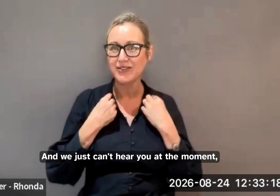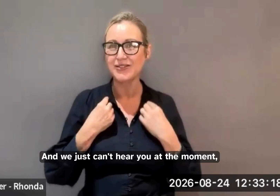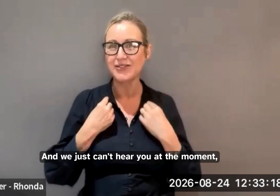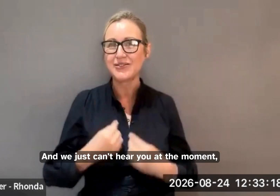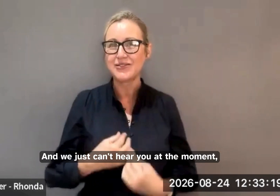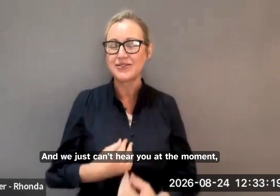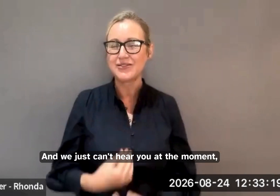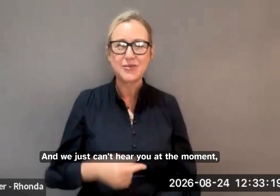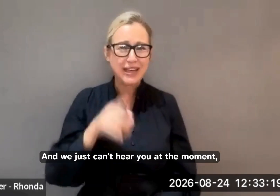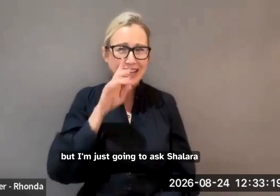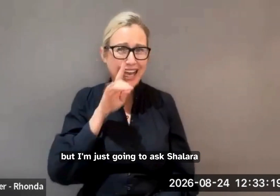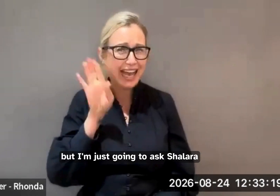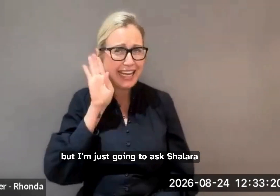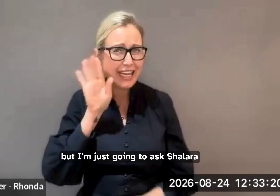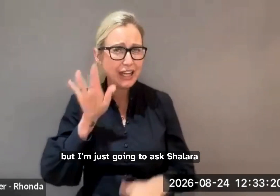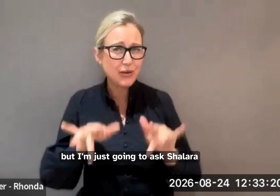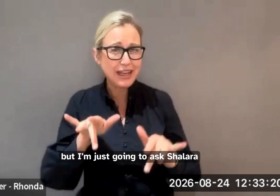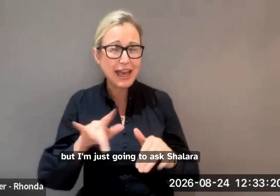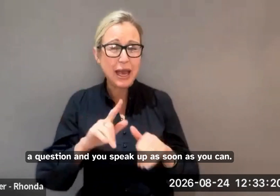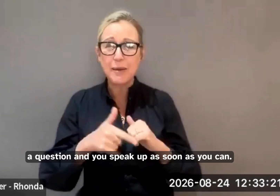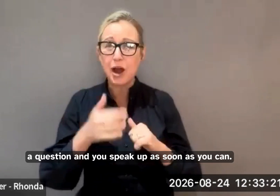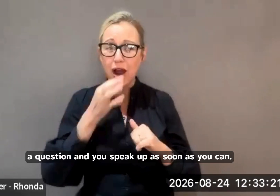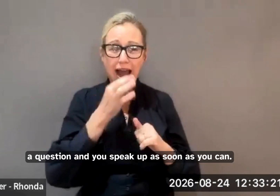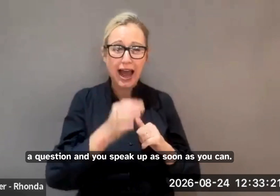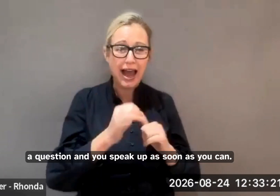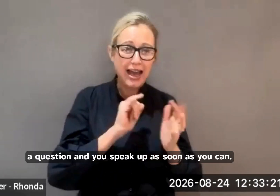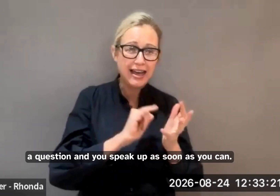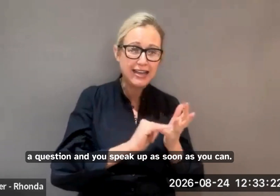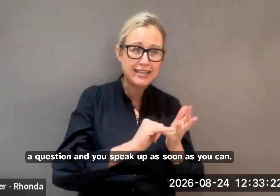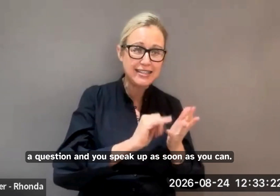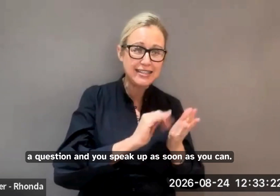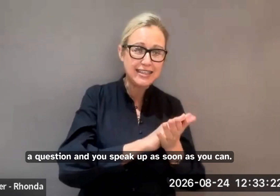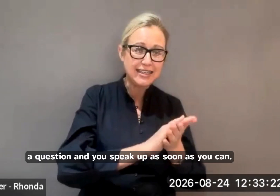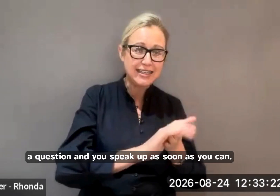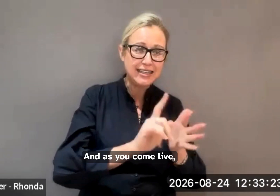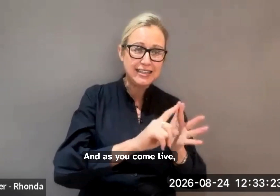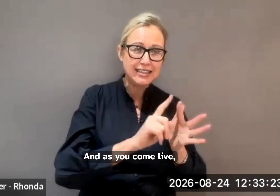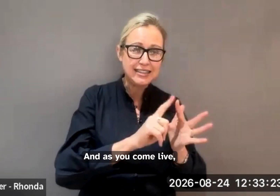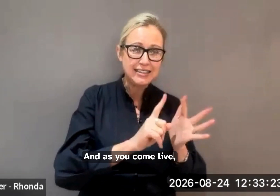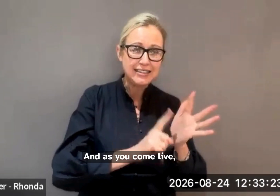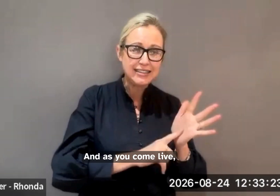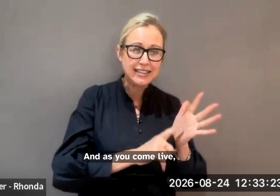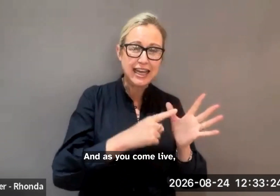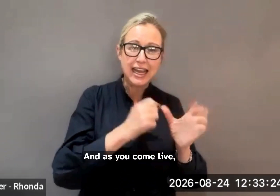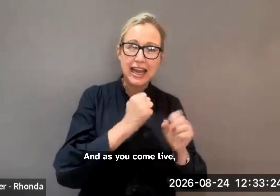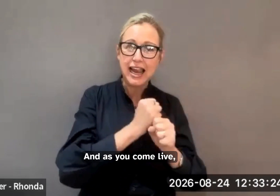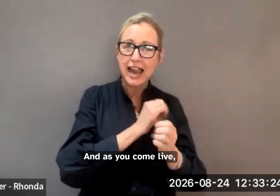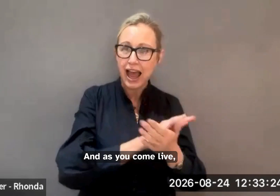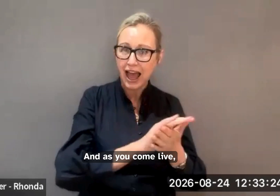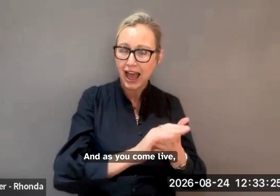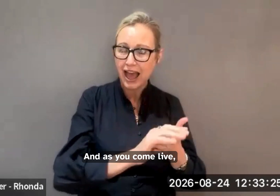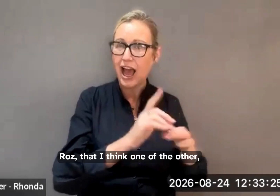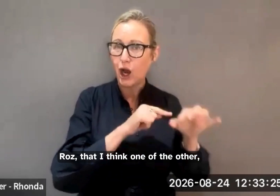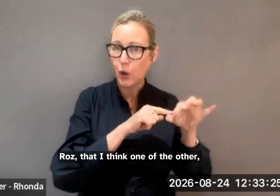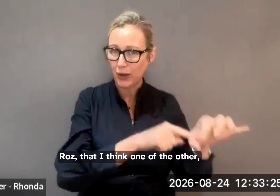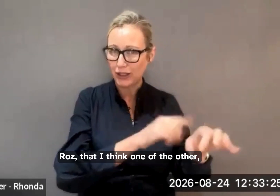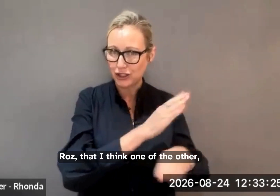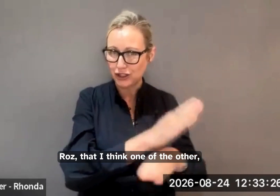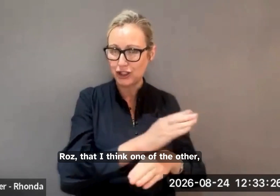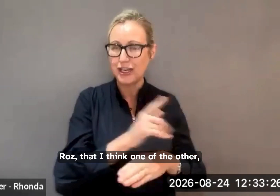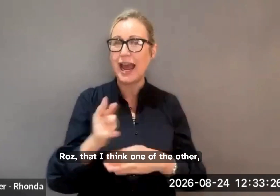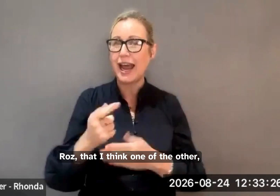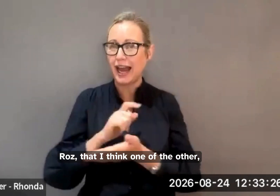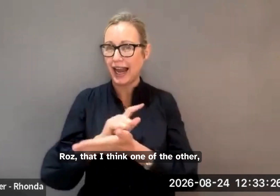And we just can't hear you at the moment, but I'm just going to ask Shala a question, and you speak up as soon as you can, as you come live,